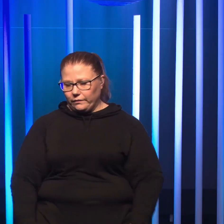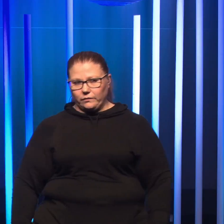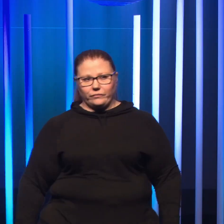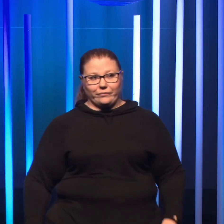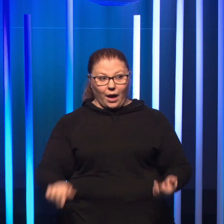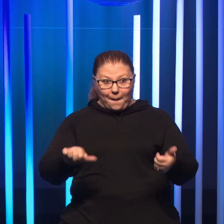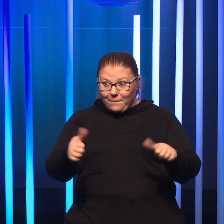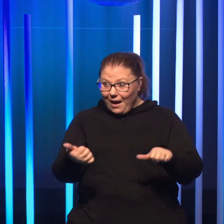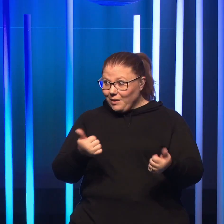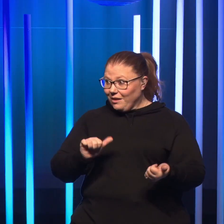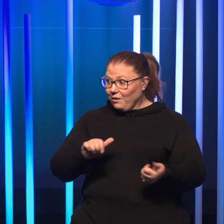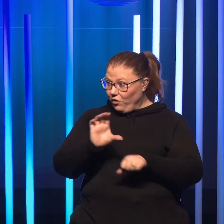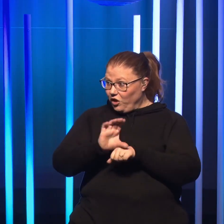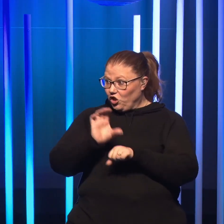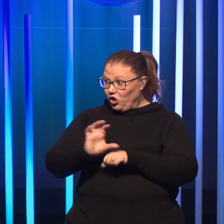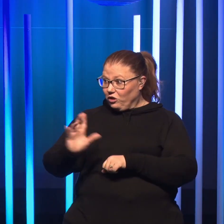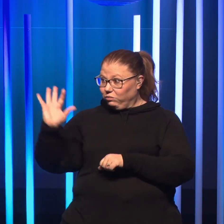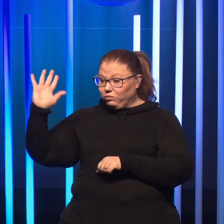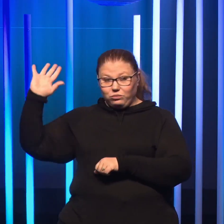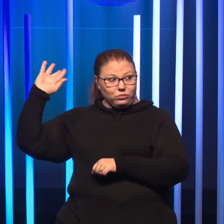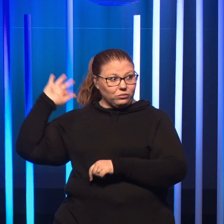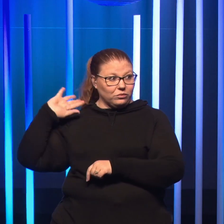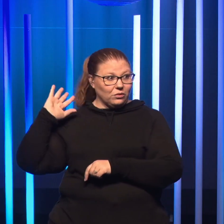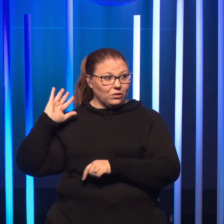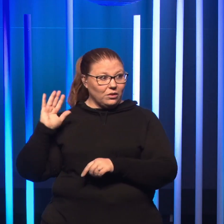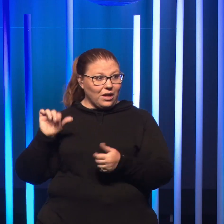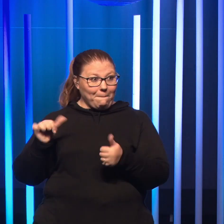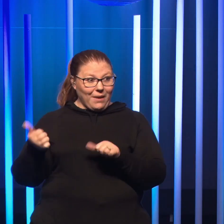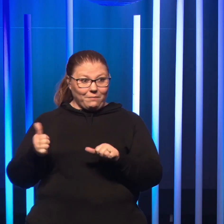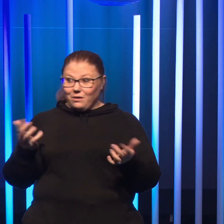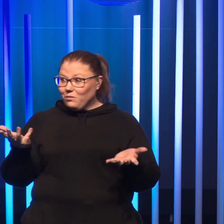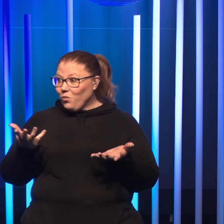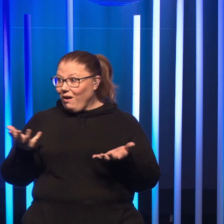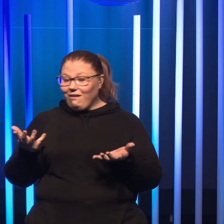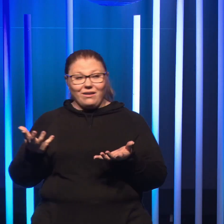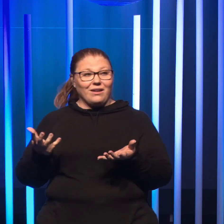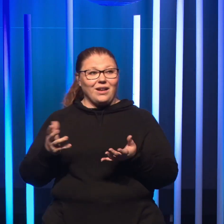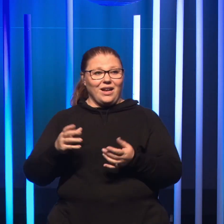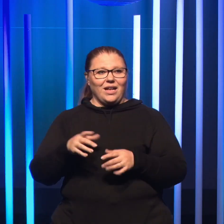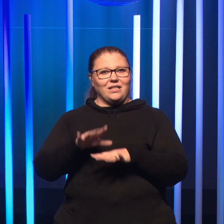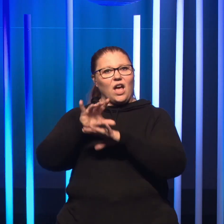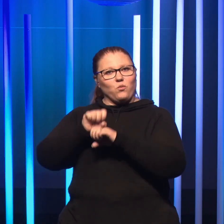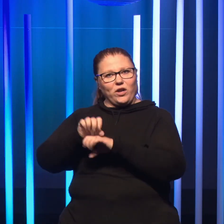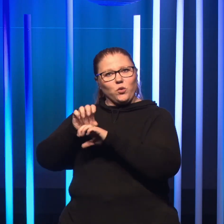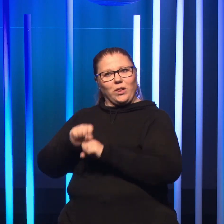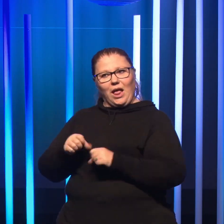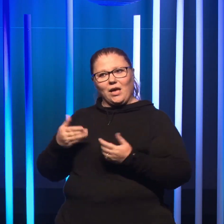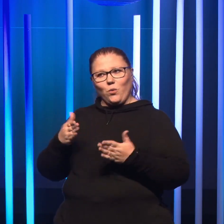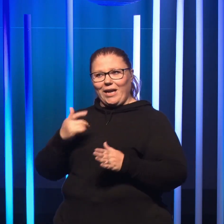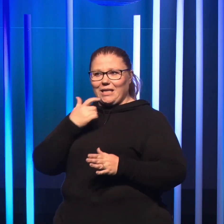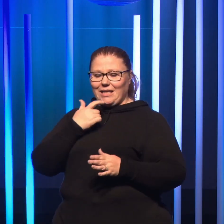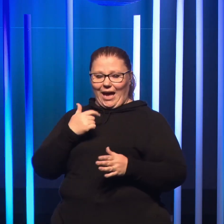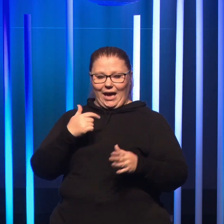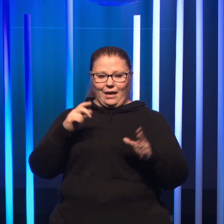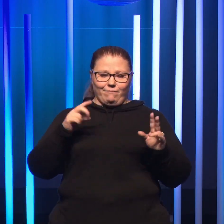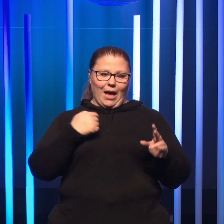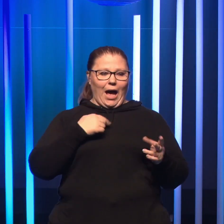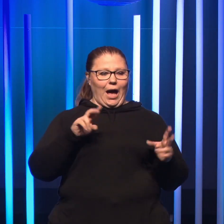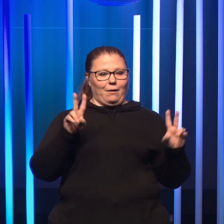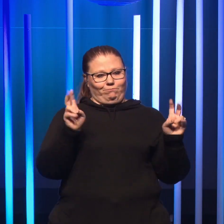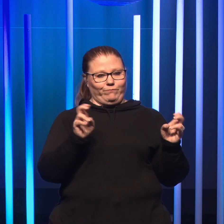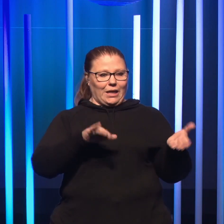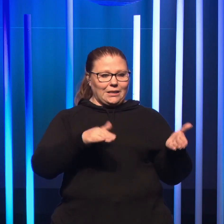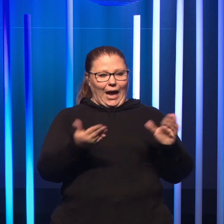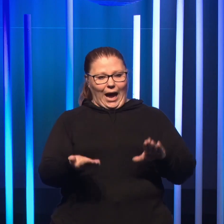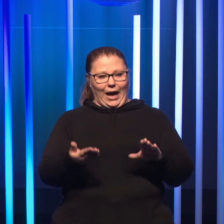Baptism for the earliest church, right, for the earliest followers of Jesus, is what baptism was, right? It was this ritualized way of saying, I'm dying with Christ